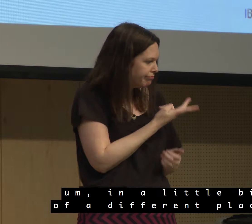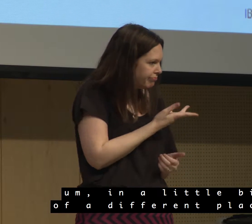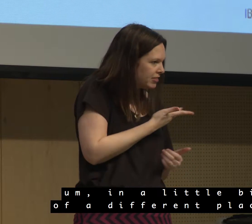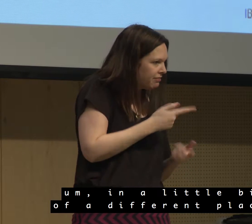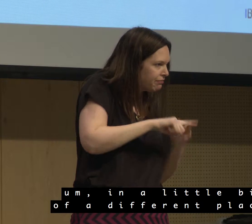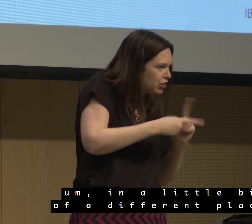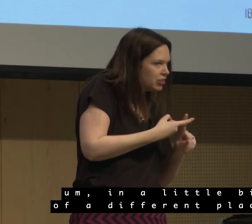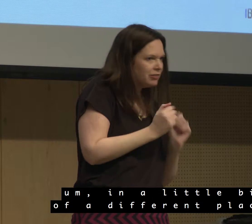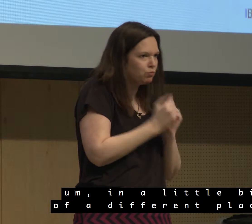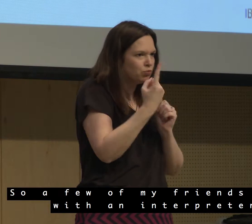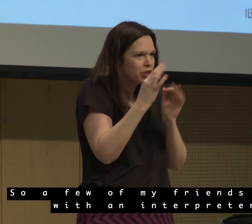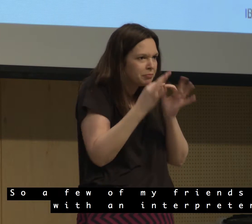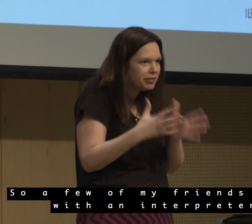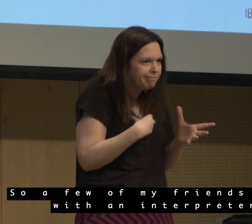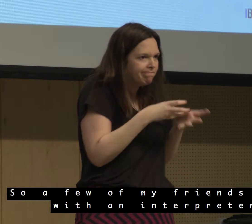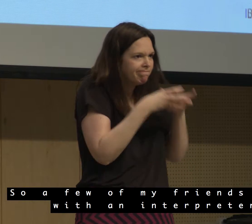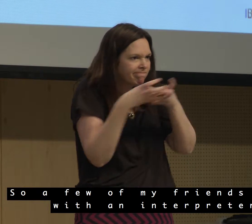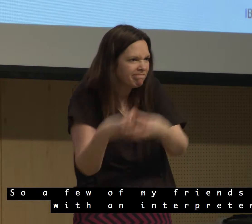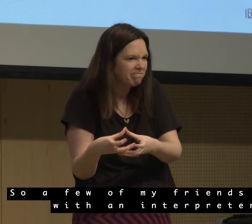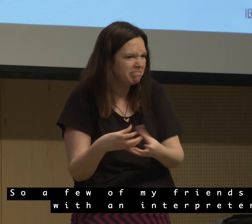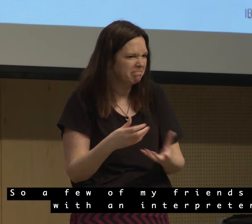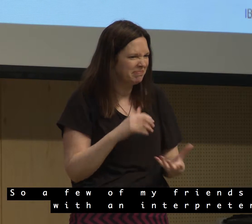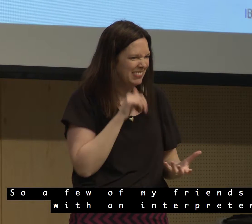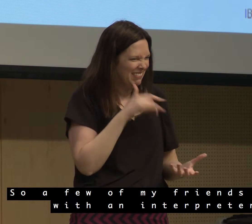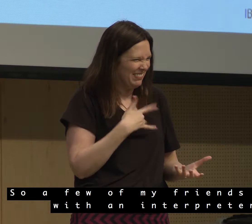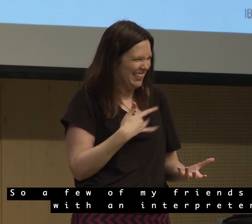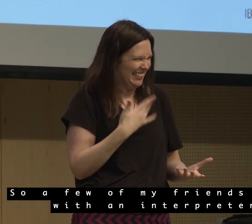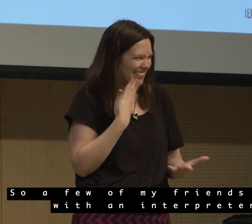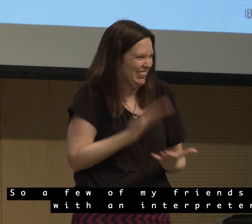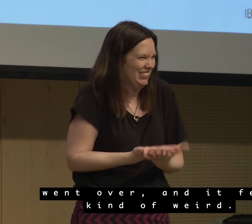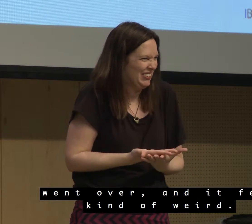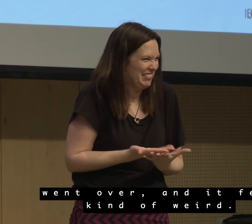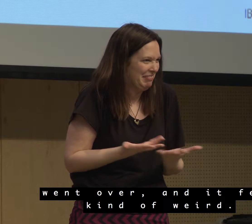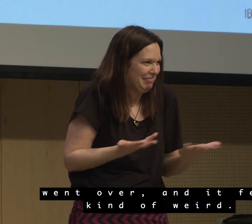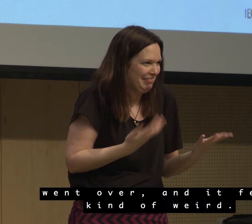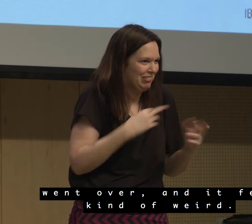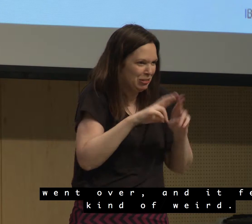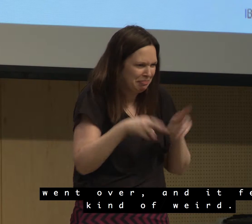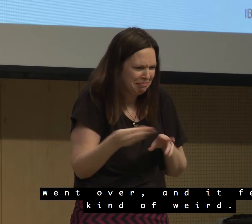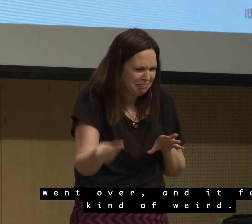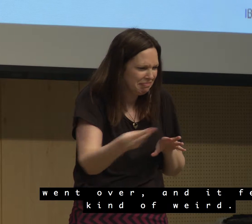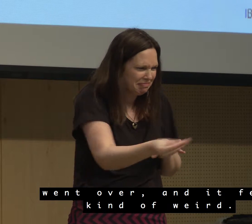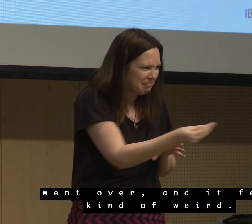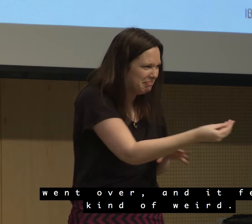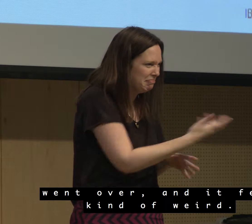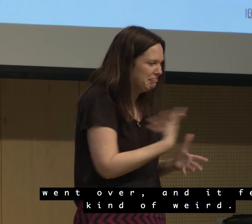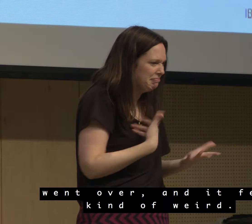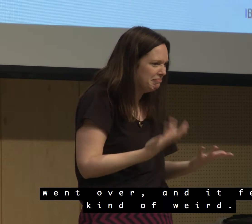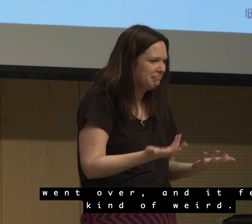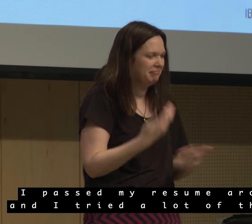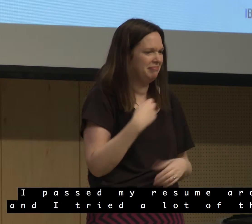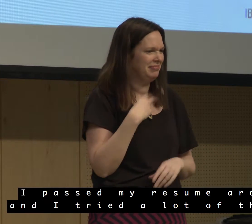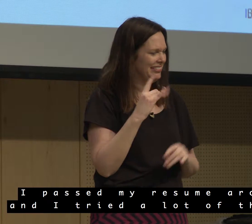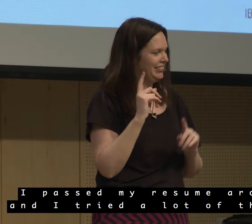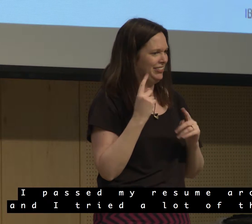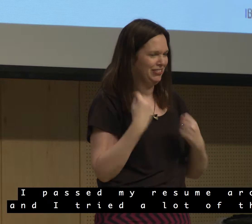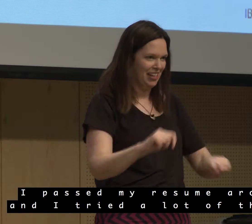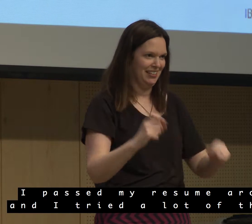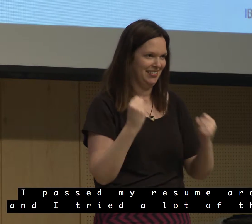little bit of a different place. So a few of my friends and I, with an interpreter, went over, and it felt kind of weird. I passed my resume